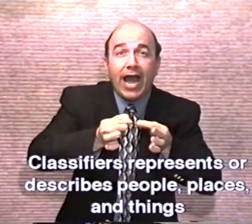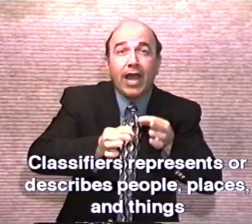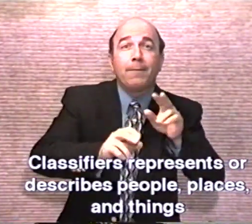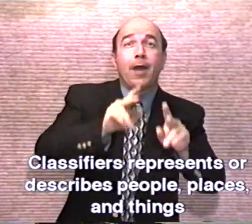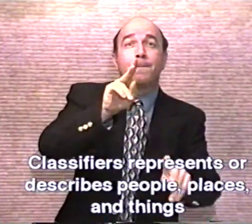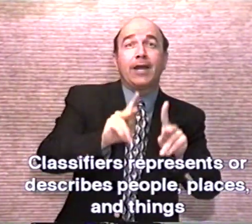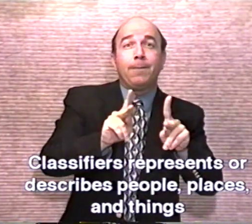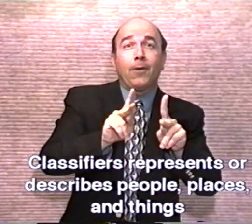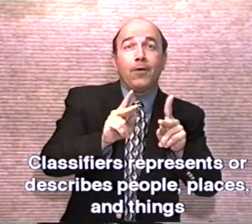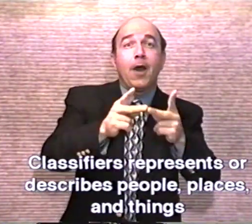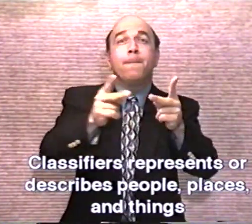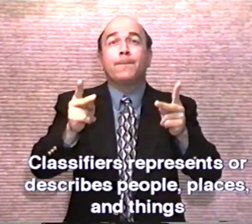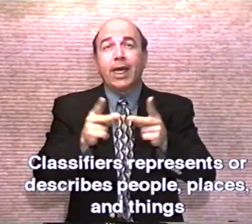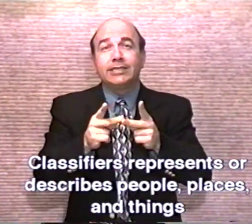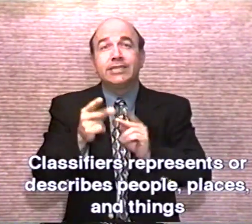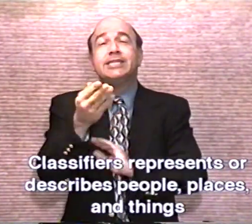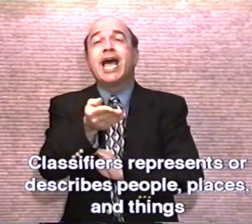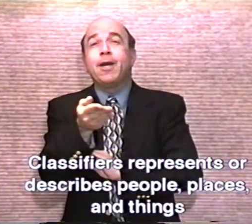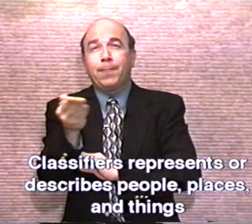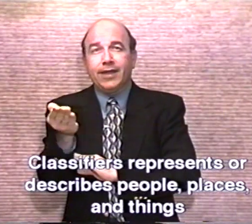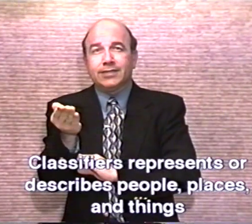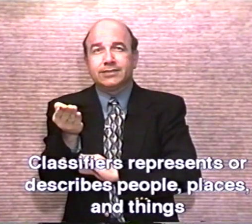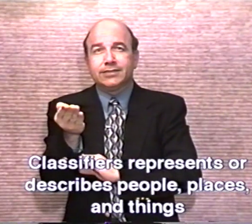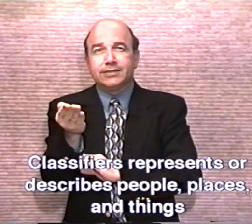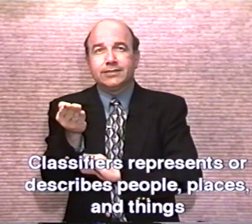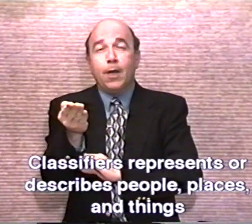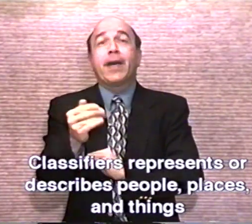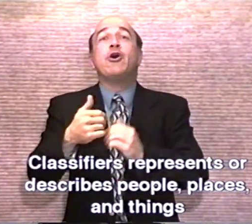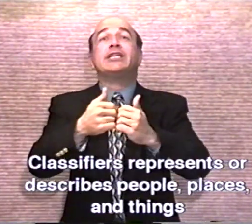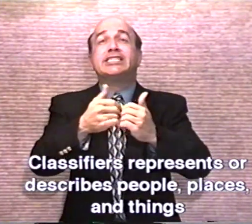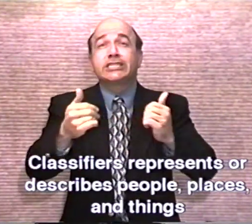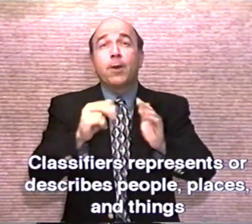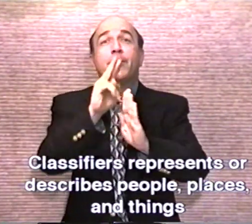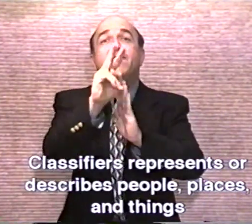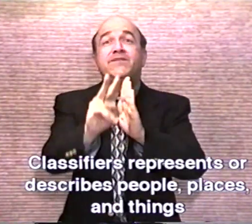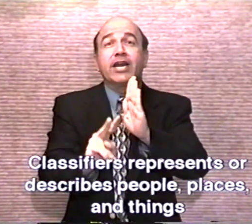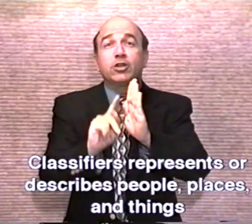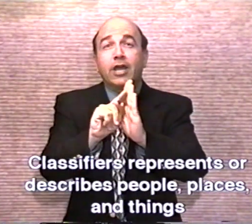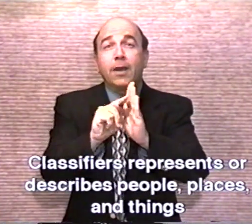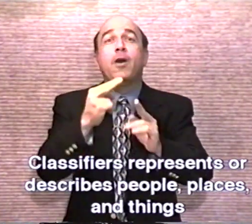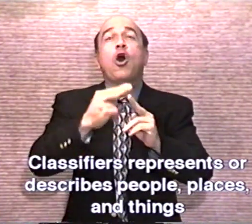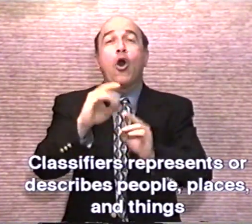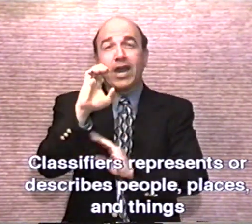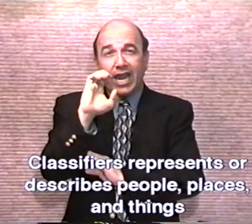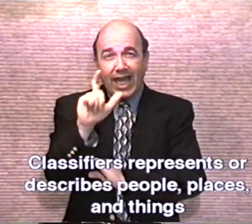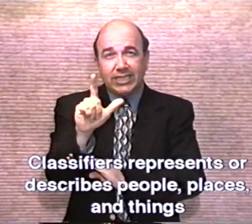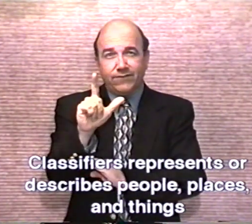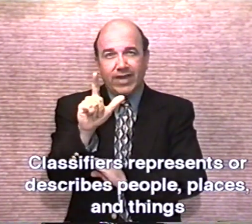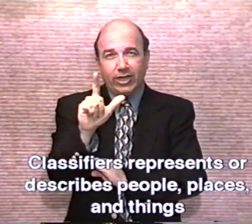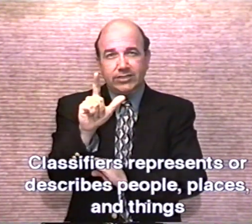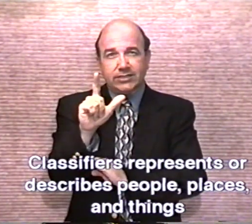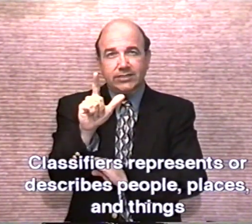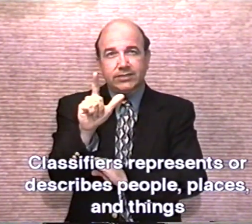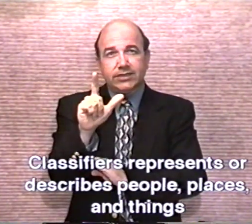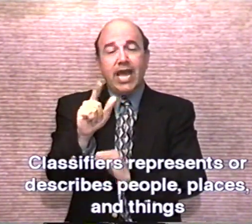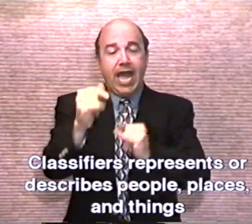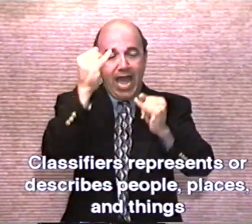describe people, places, and things. There is a separate videotape on classifiers.